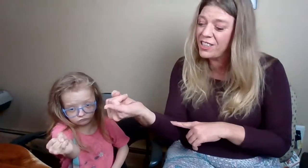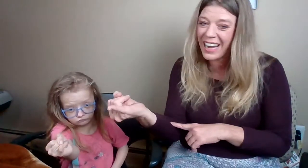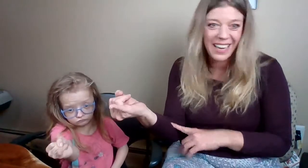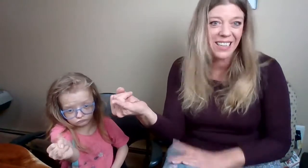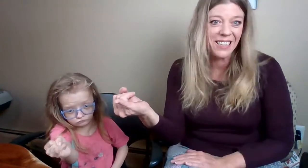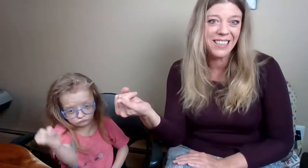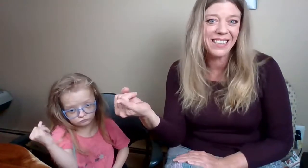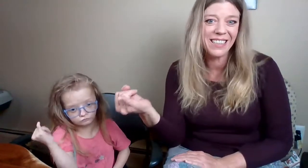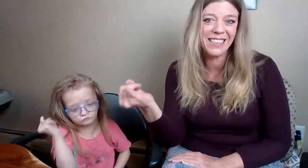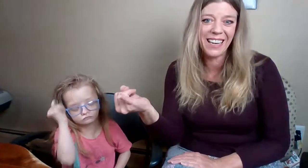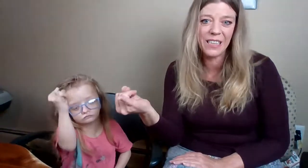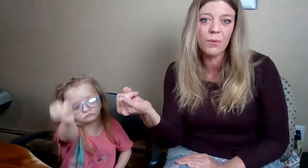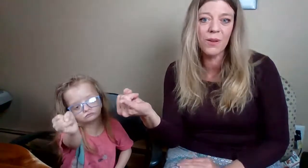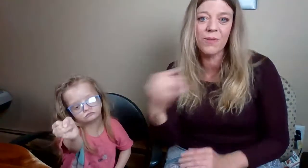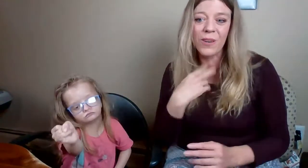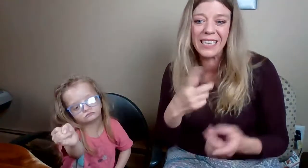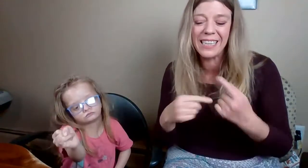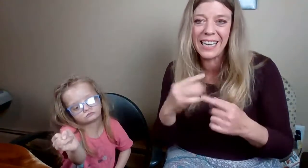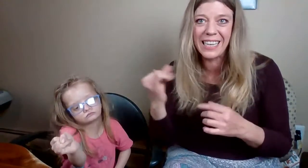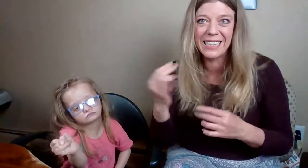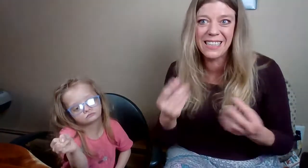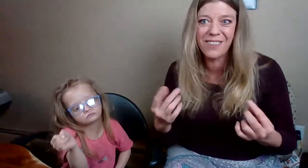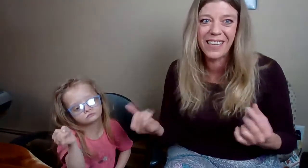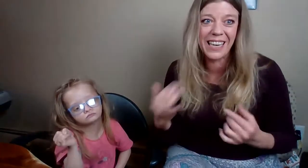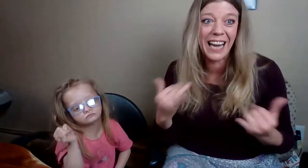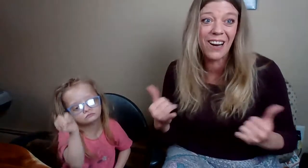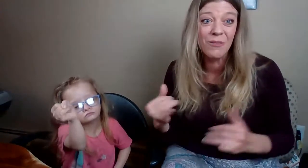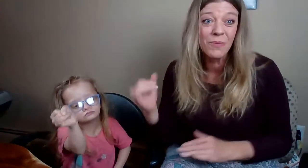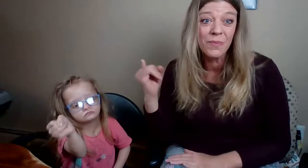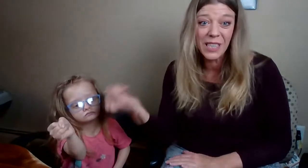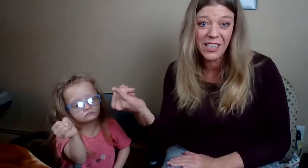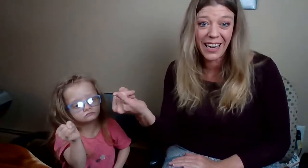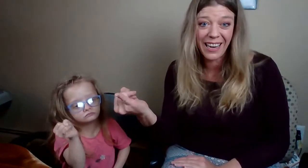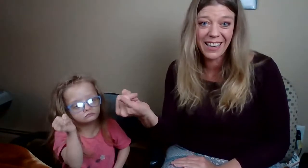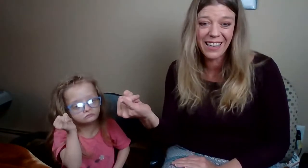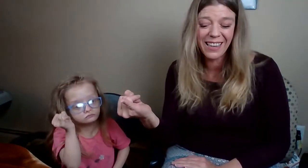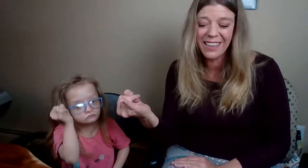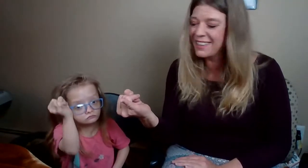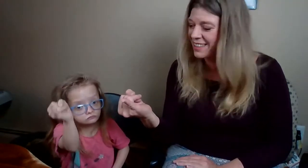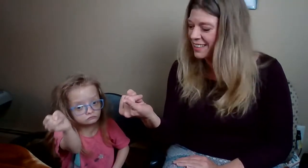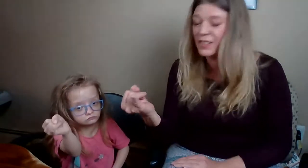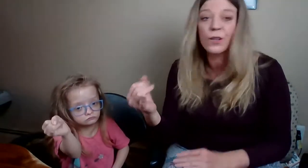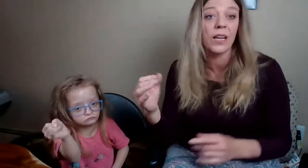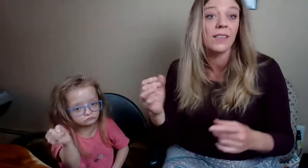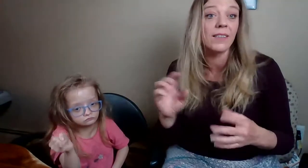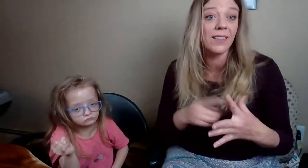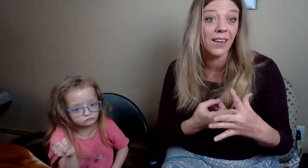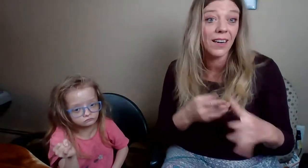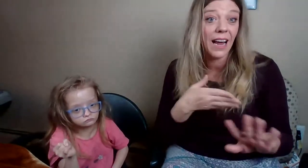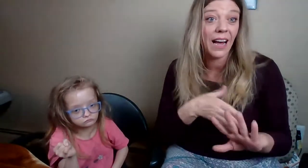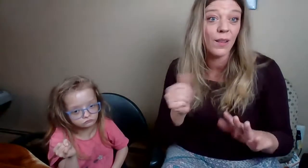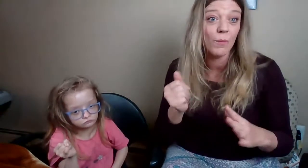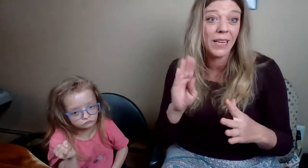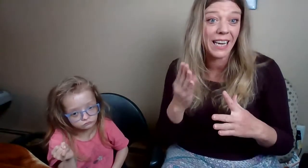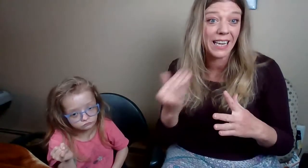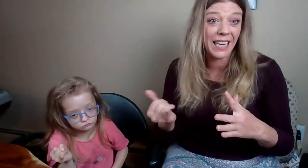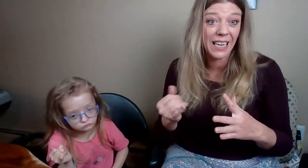J is what VoiceSign is doing now. J. So let's start at the beginning